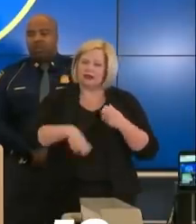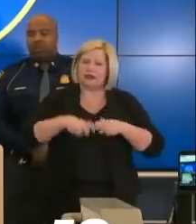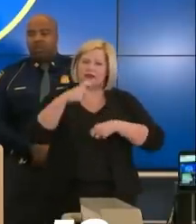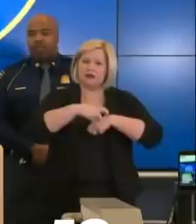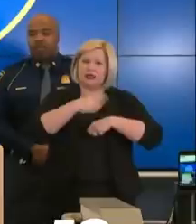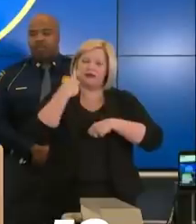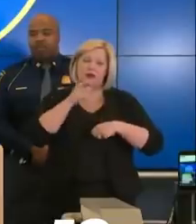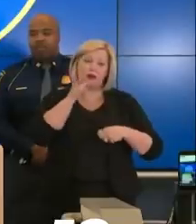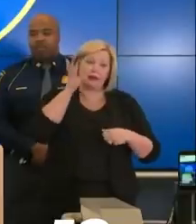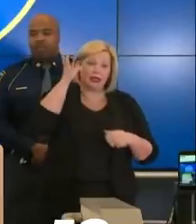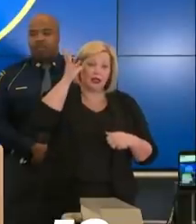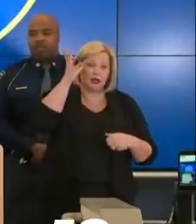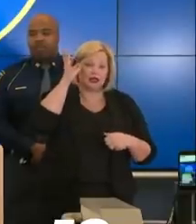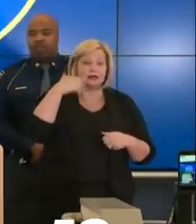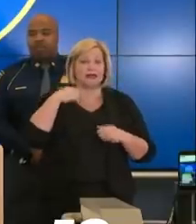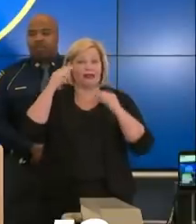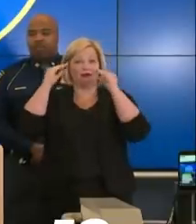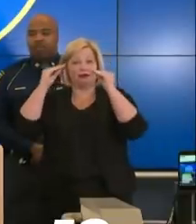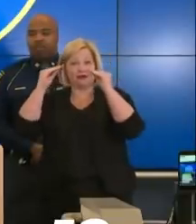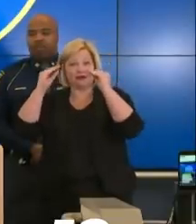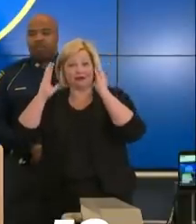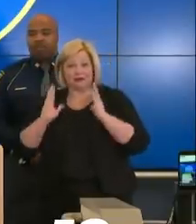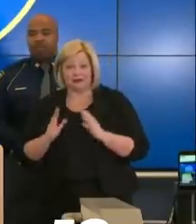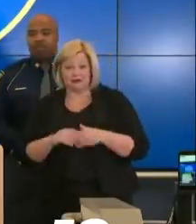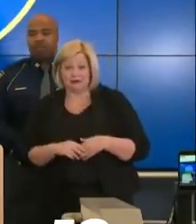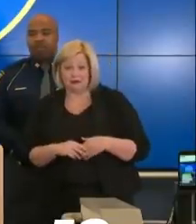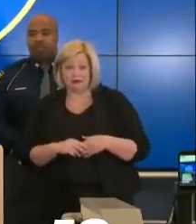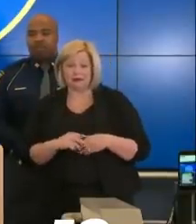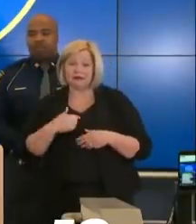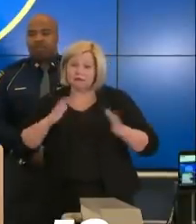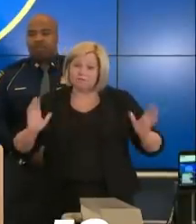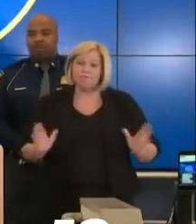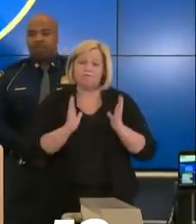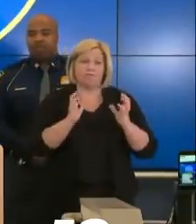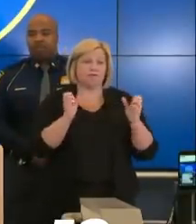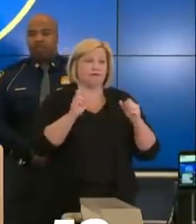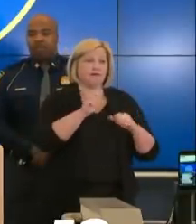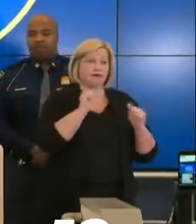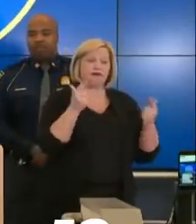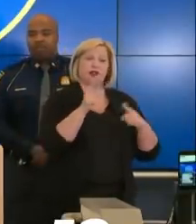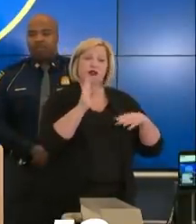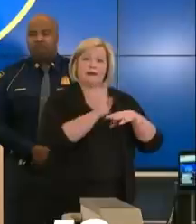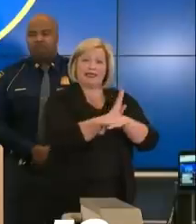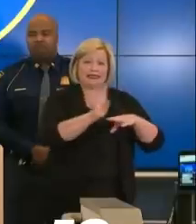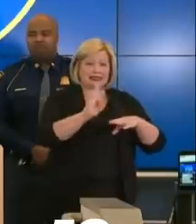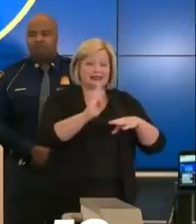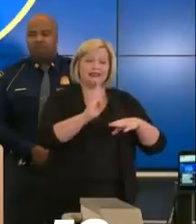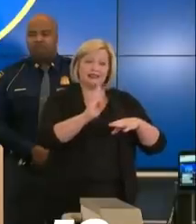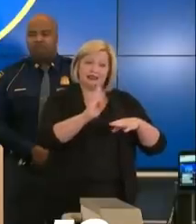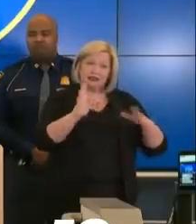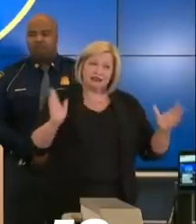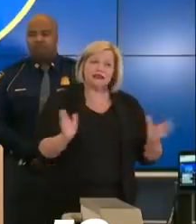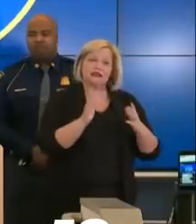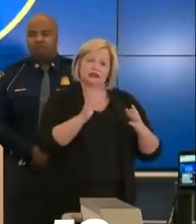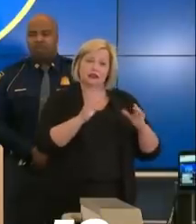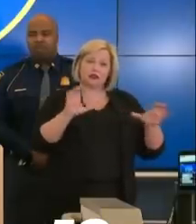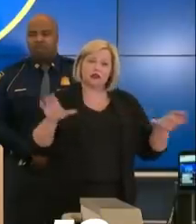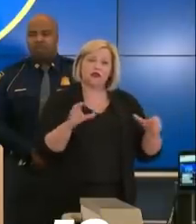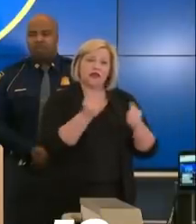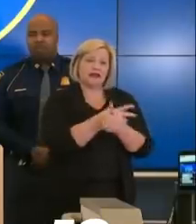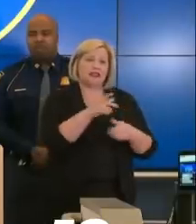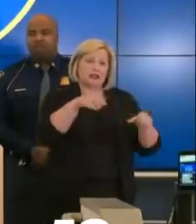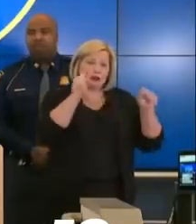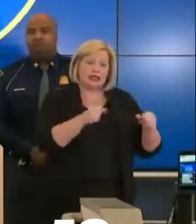our parents and educators, and I urge businesses to do everything that they can